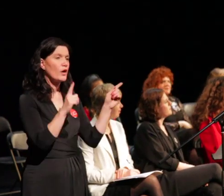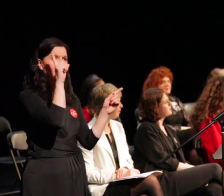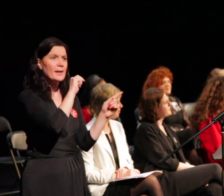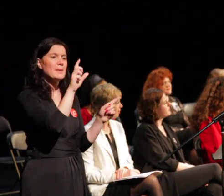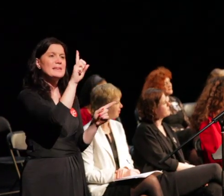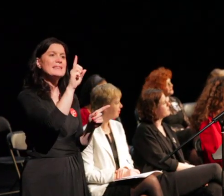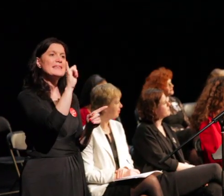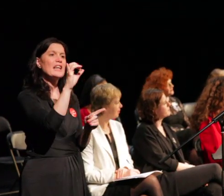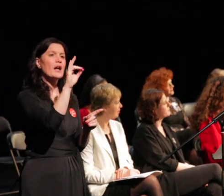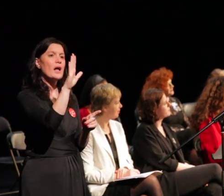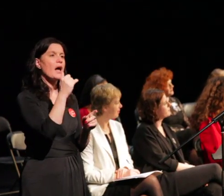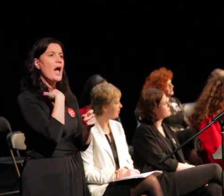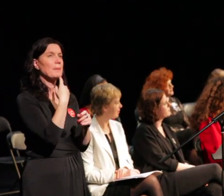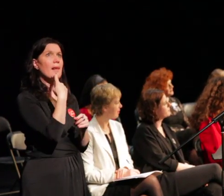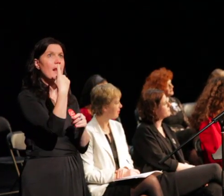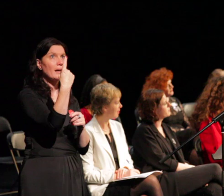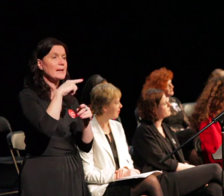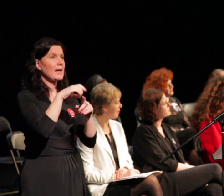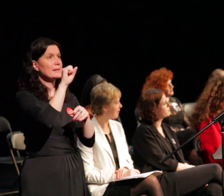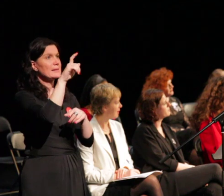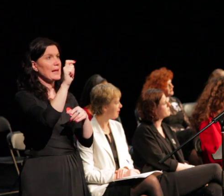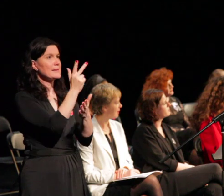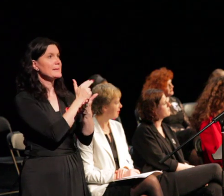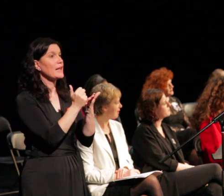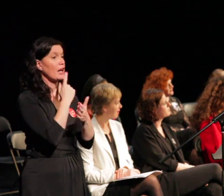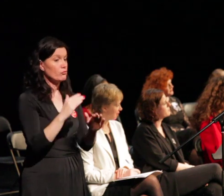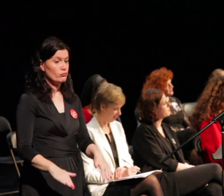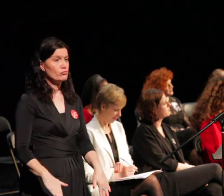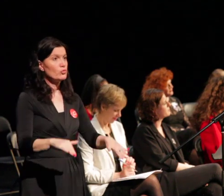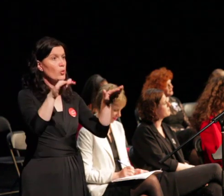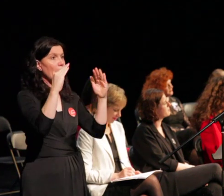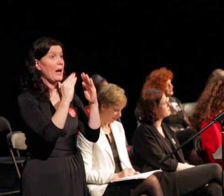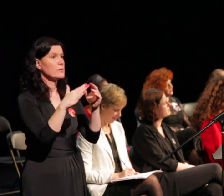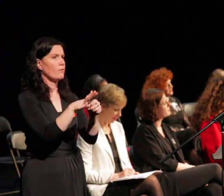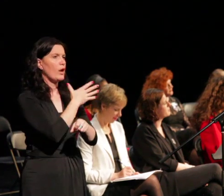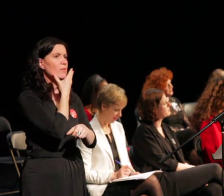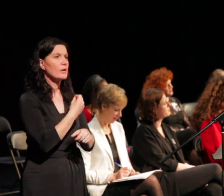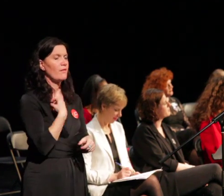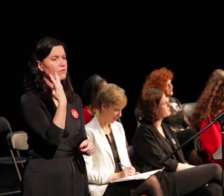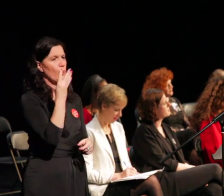My name is Zia Holly and I'm a lighting and set designer. I grew up in a house of boys.